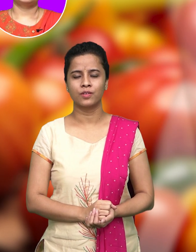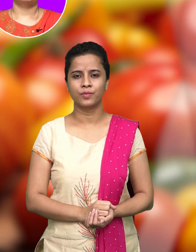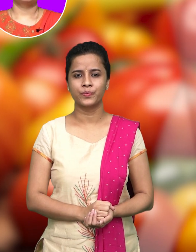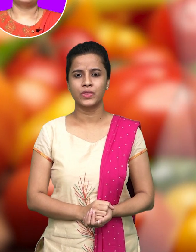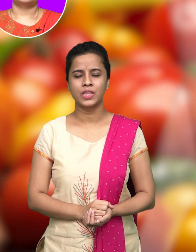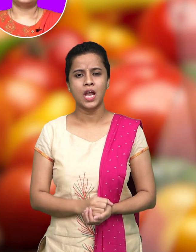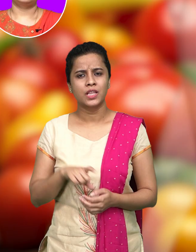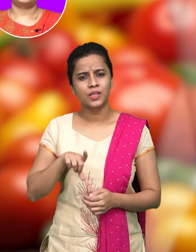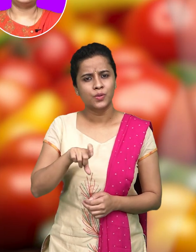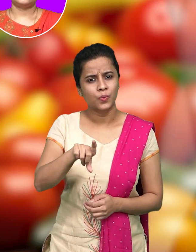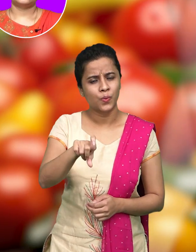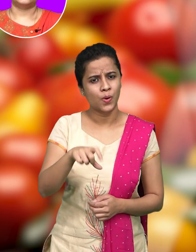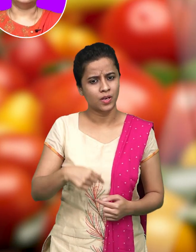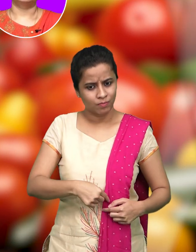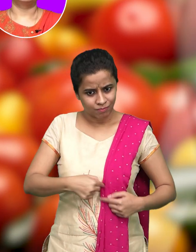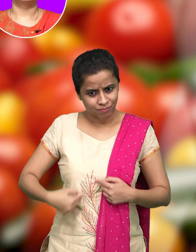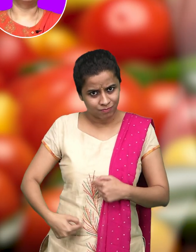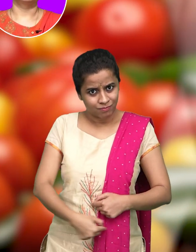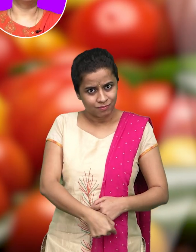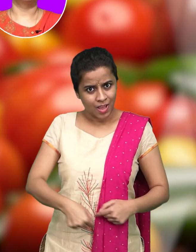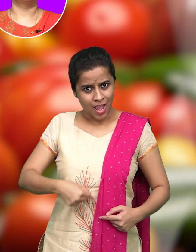These worms were in the intestine.